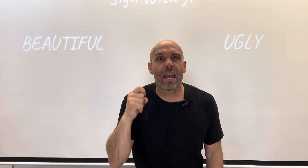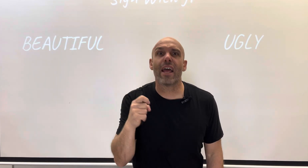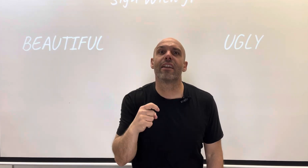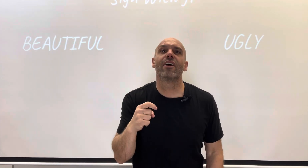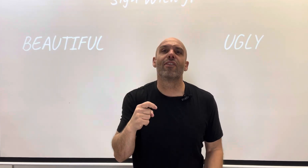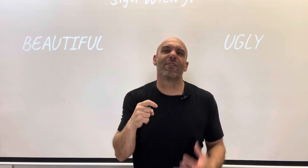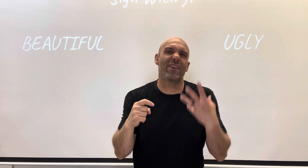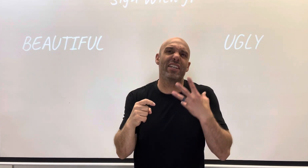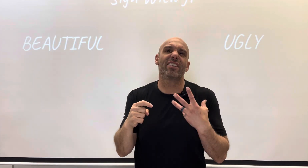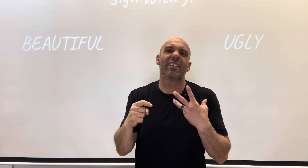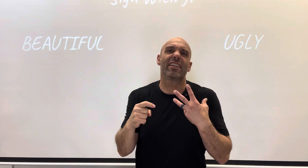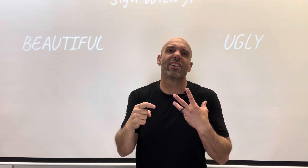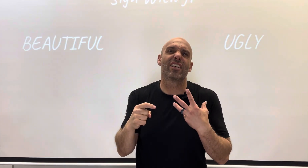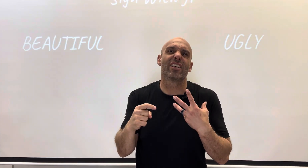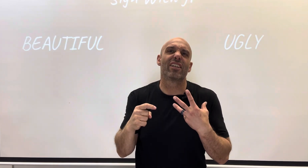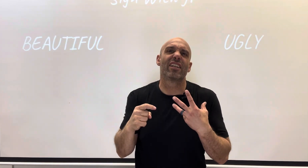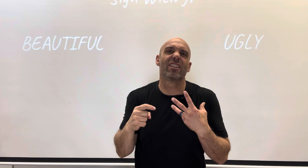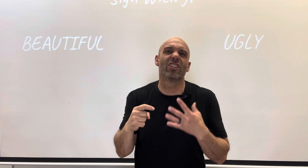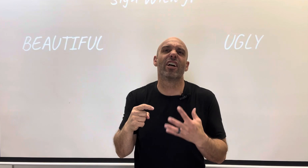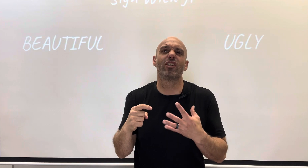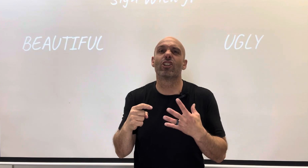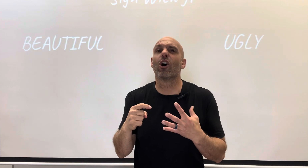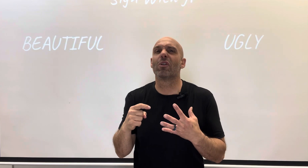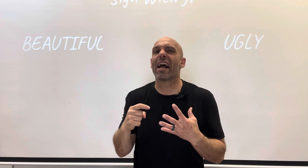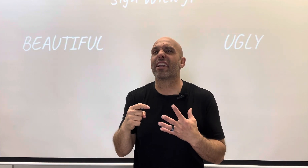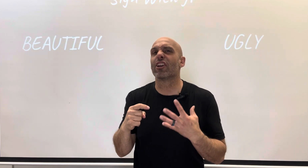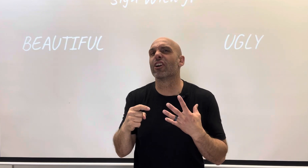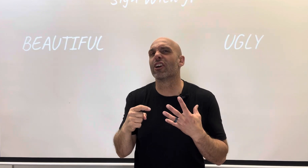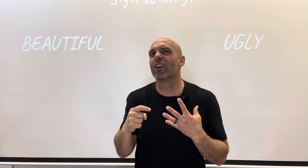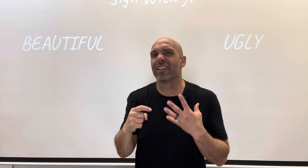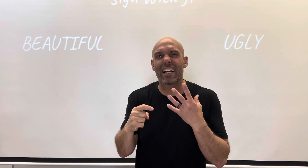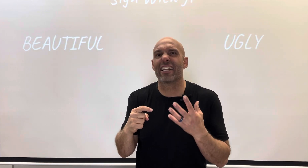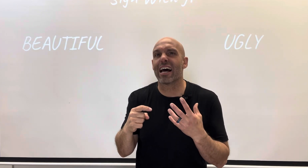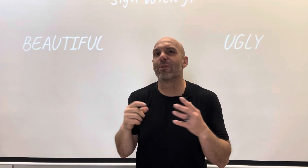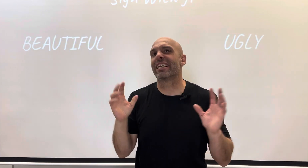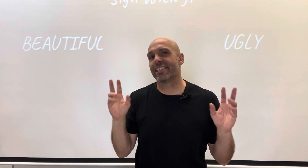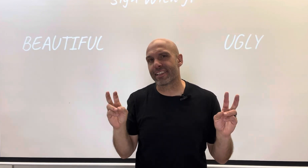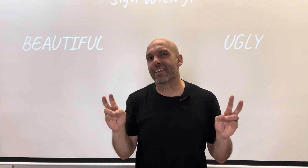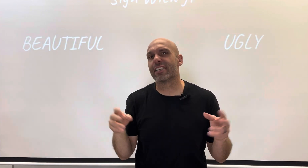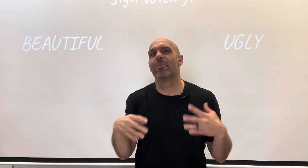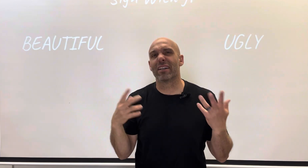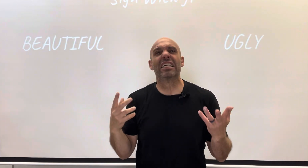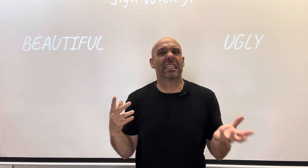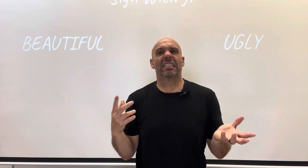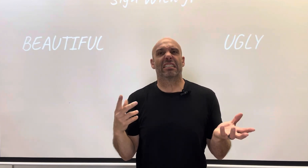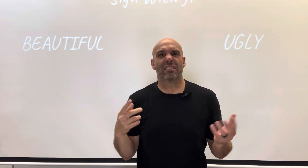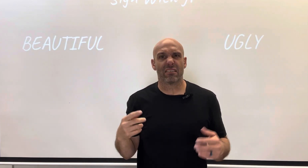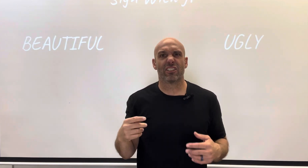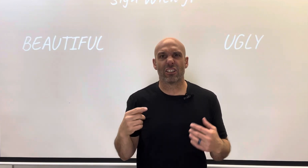And the face should show like you're the kind of, I don't want to say disgusted, but it should show